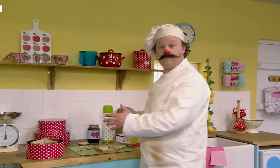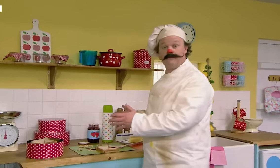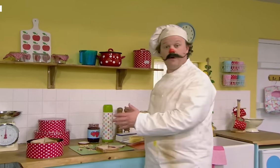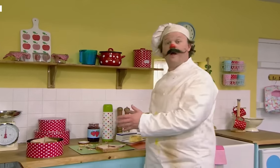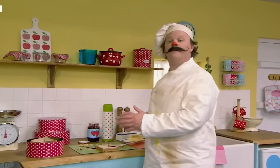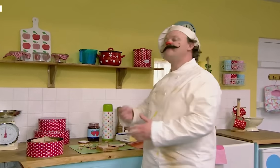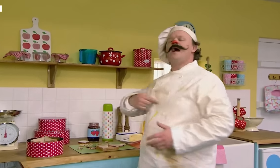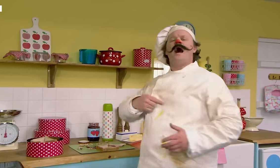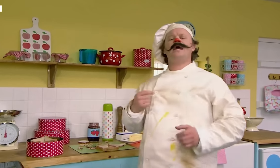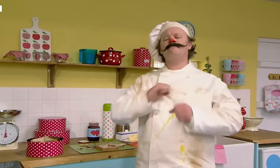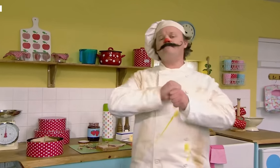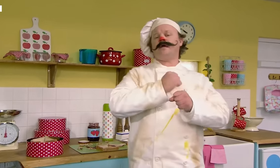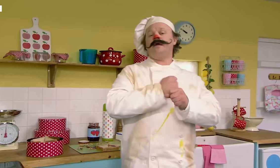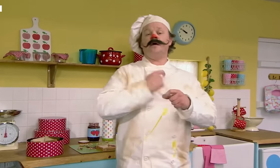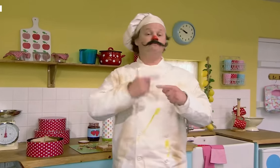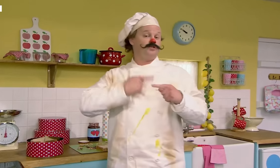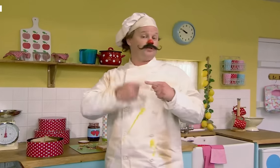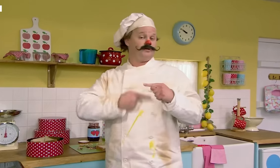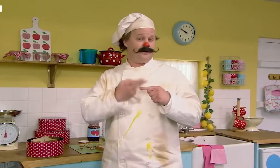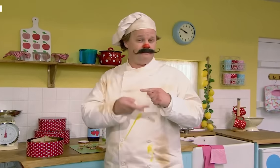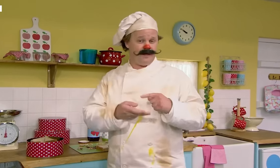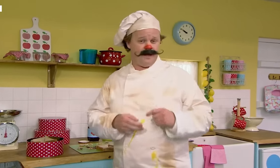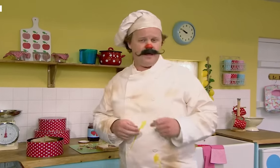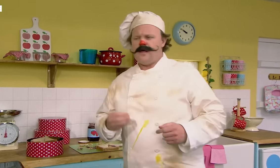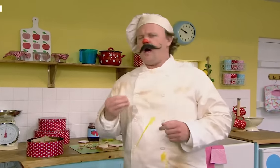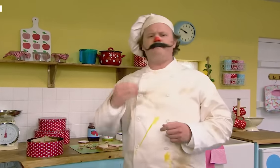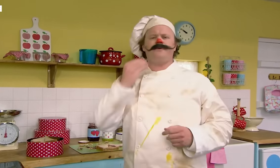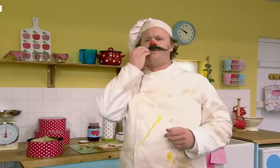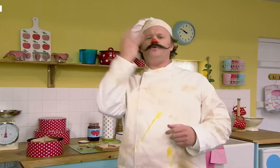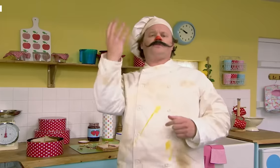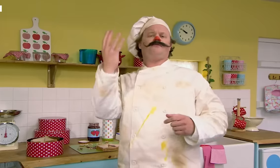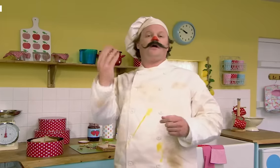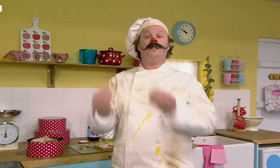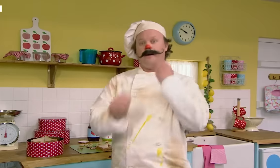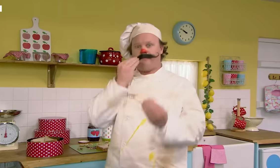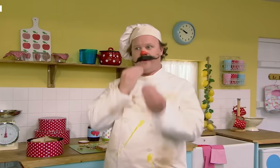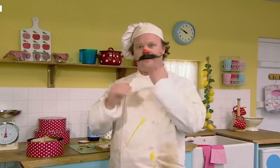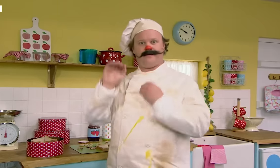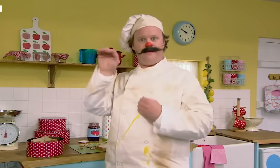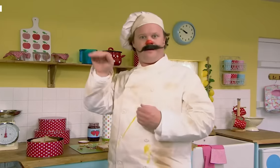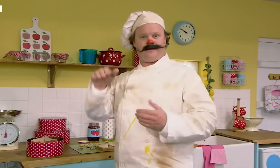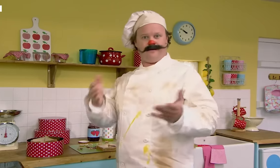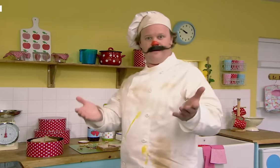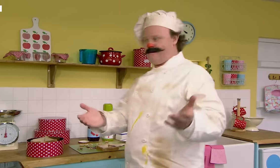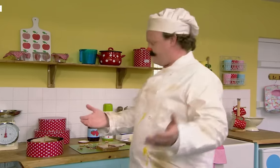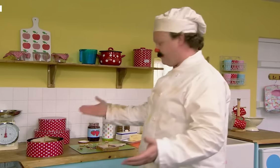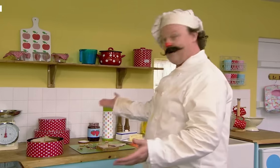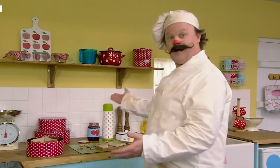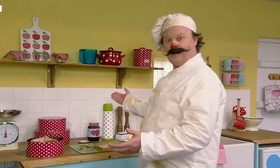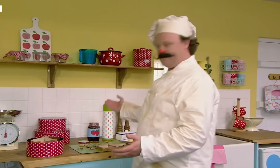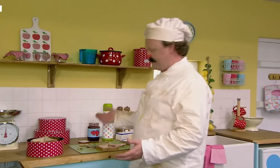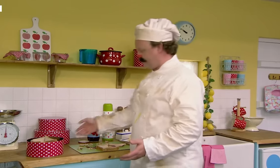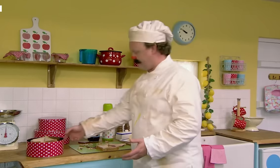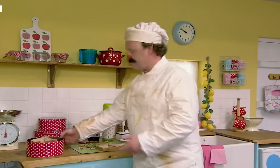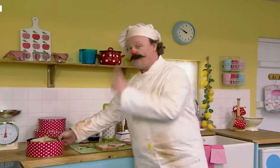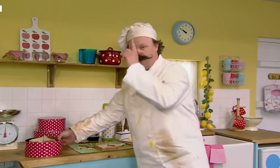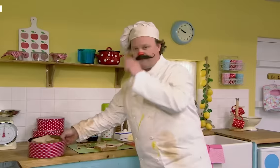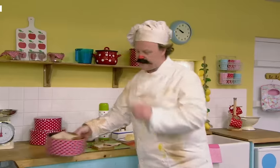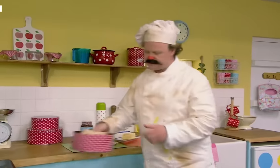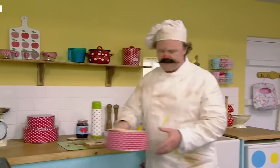Tumble? Well, I am making a Monsieur Tumble a beautiful picnic, huh? Voila! First, I